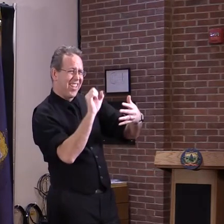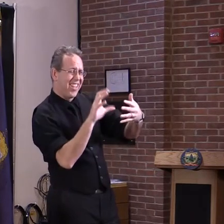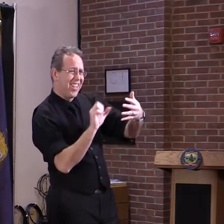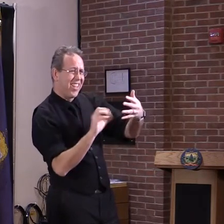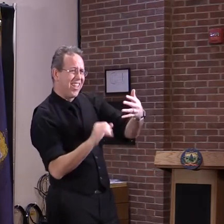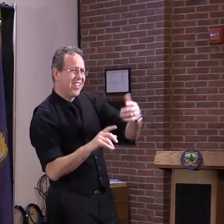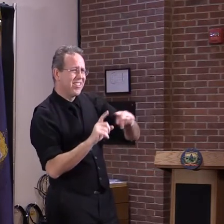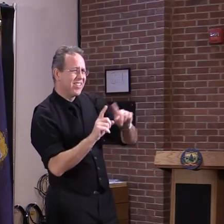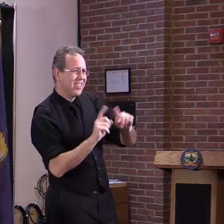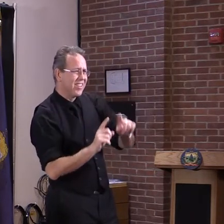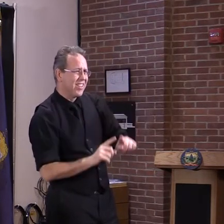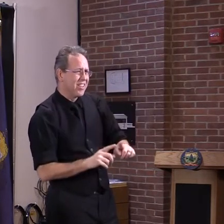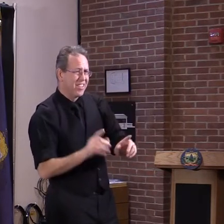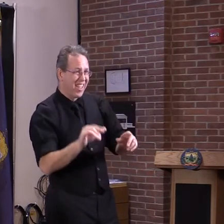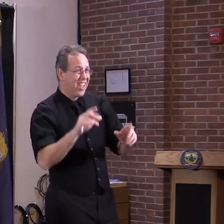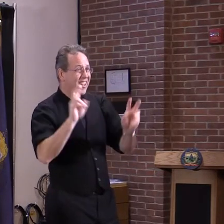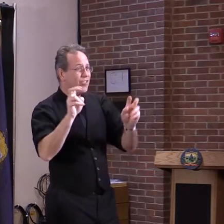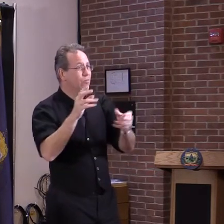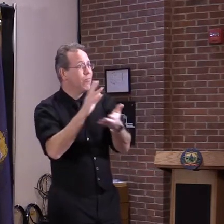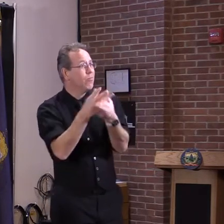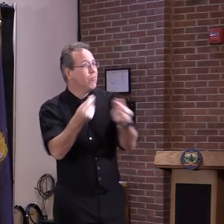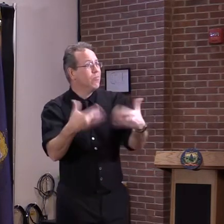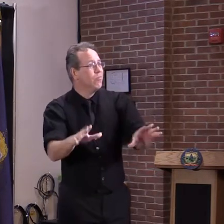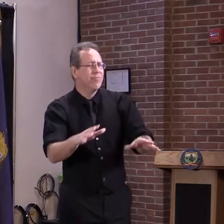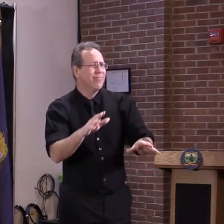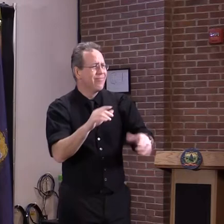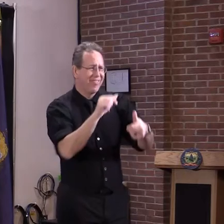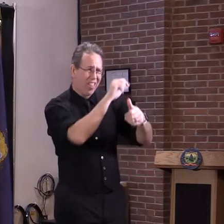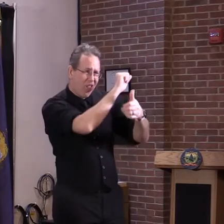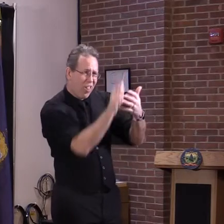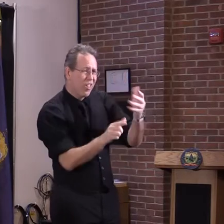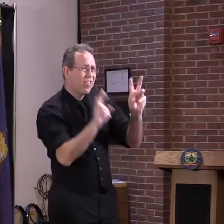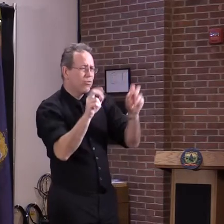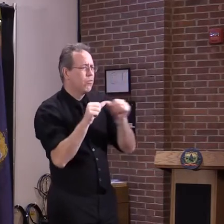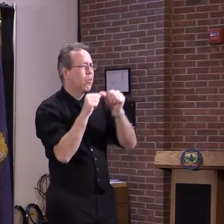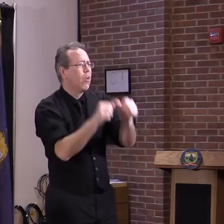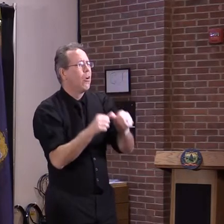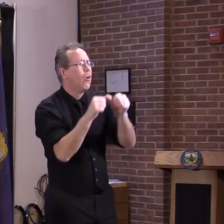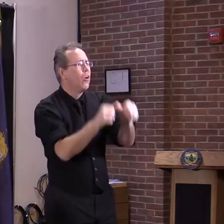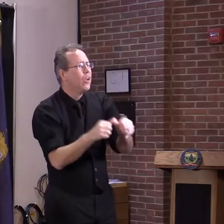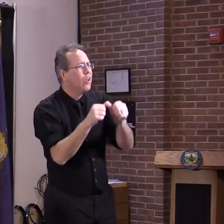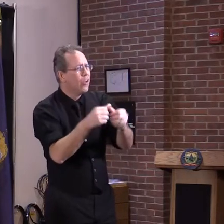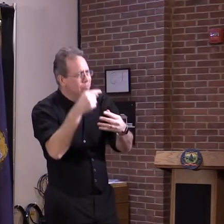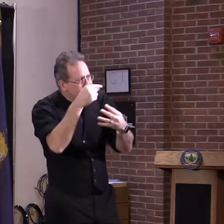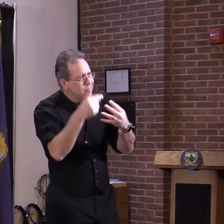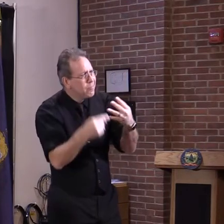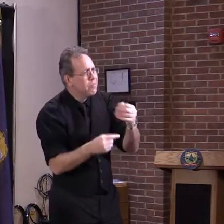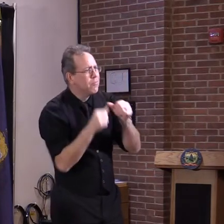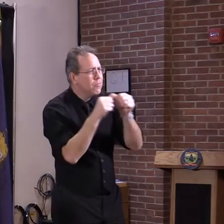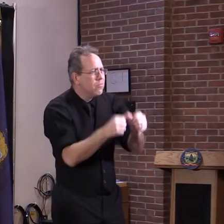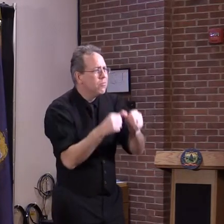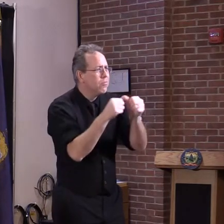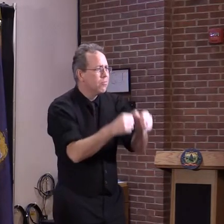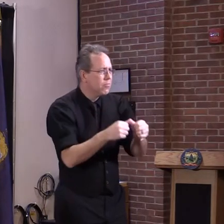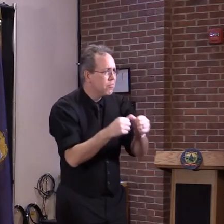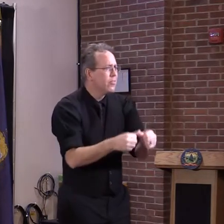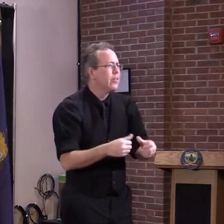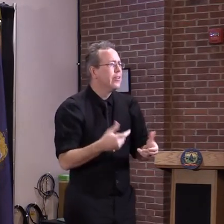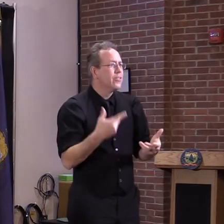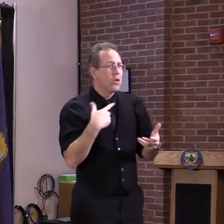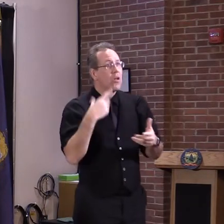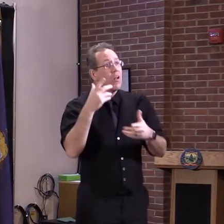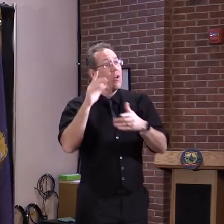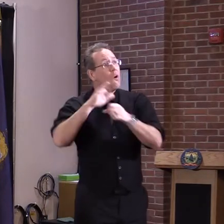are ongoing, and the goal is that we get back to a time when all of us can pay attention to the things that we